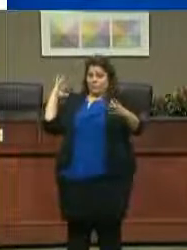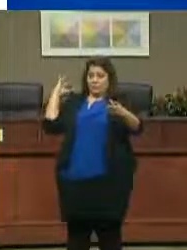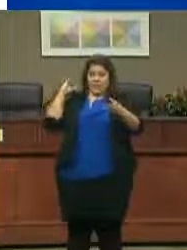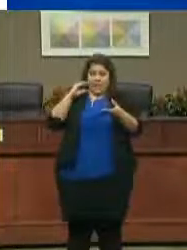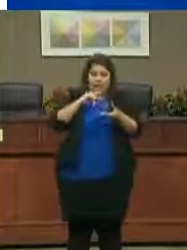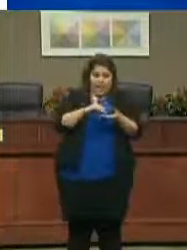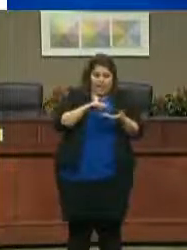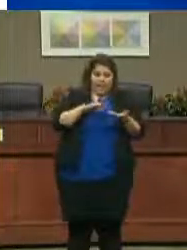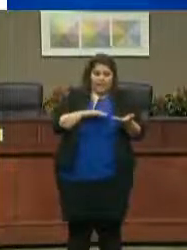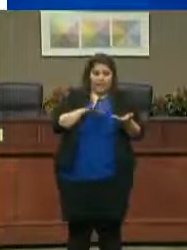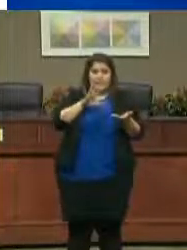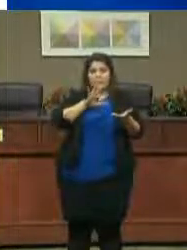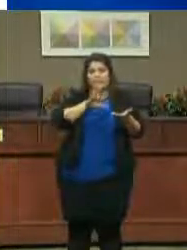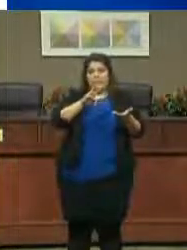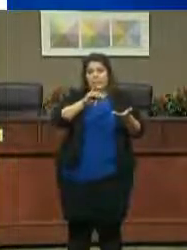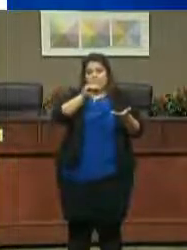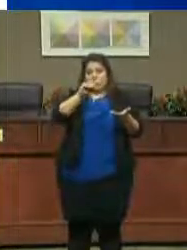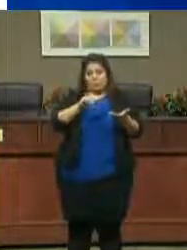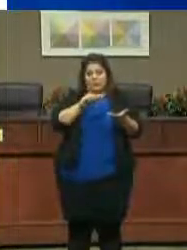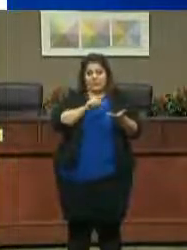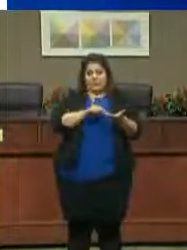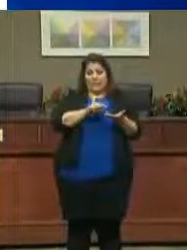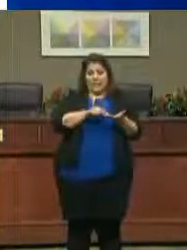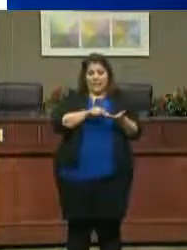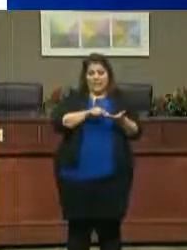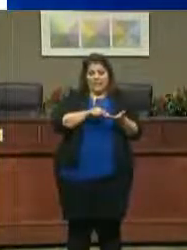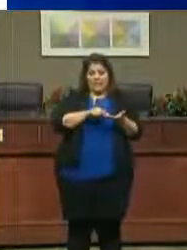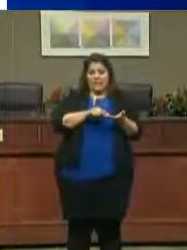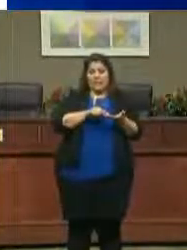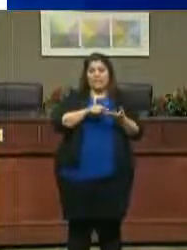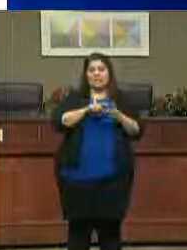diagnosed since June 11th.